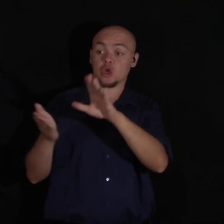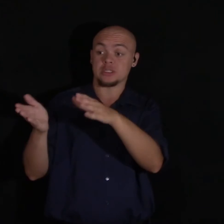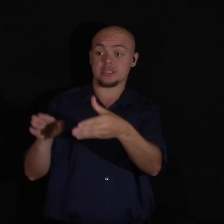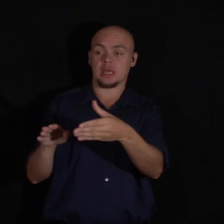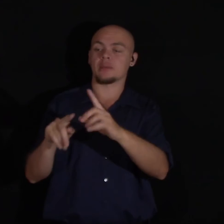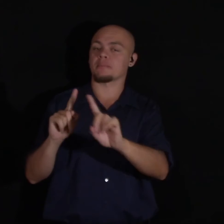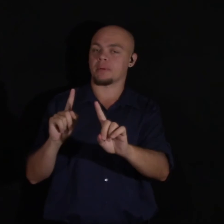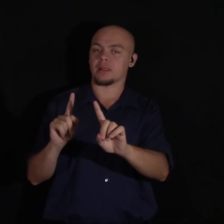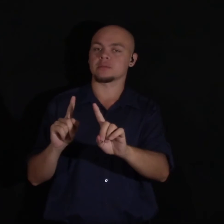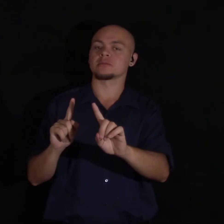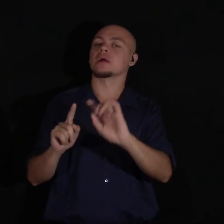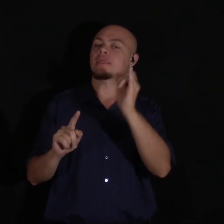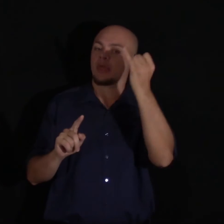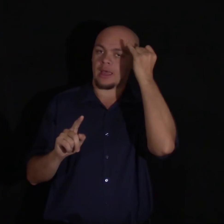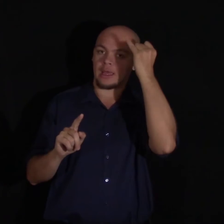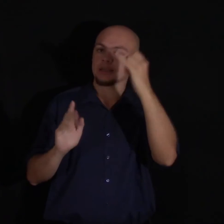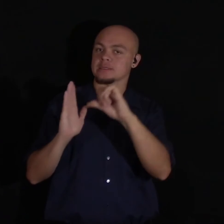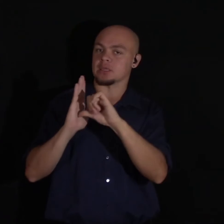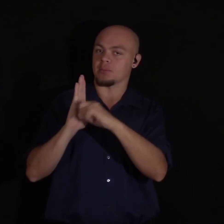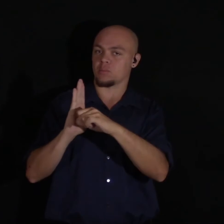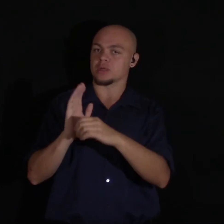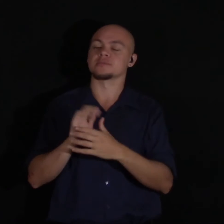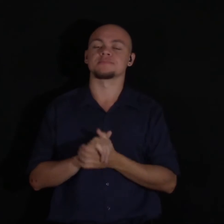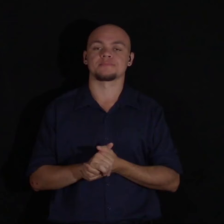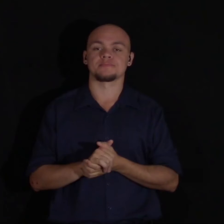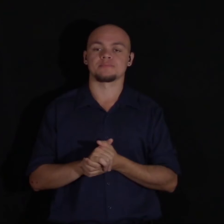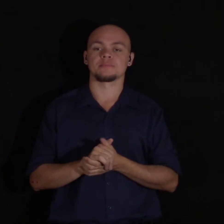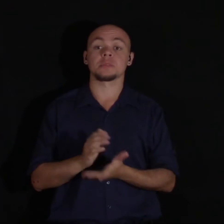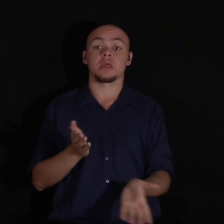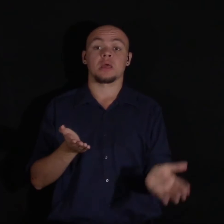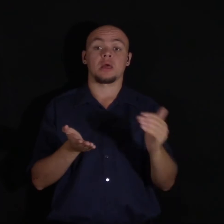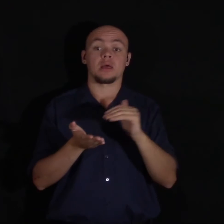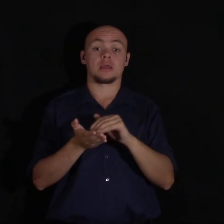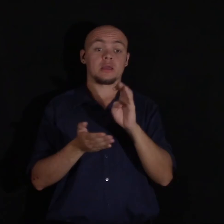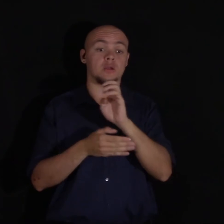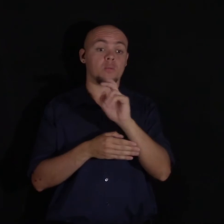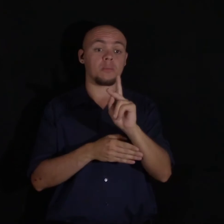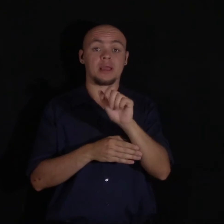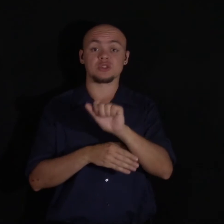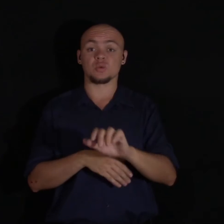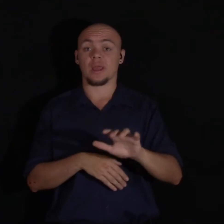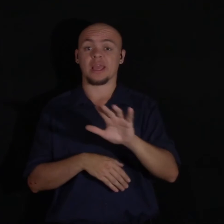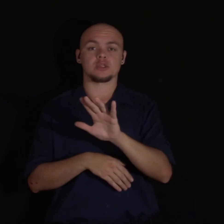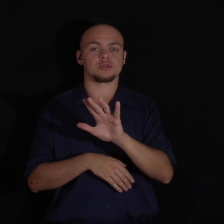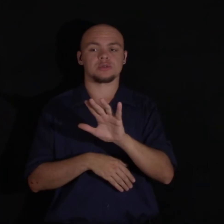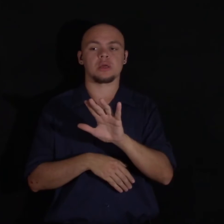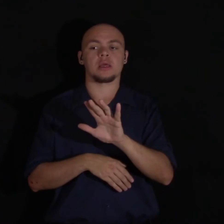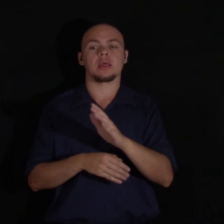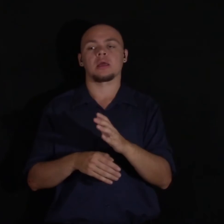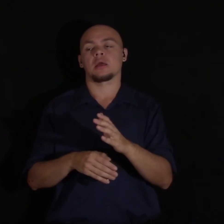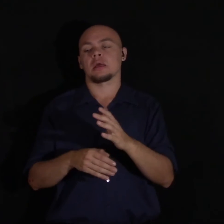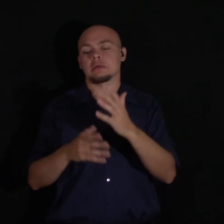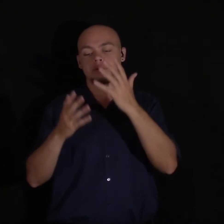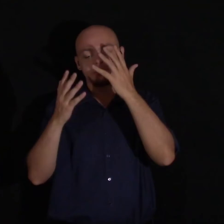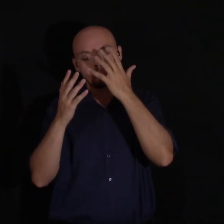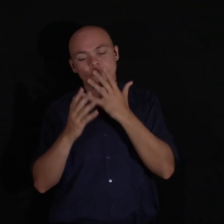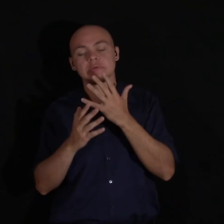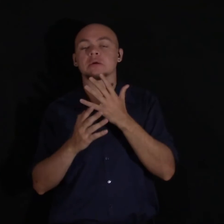Safie, who sickened at the prospect of again returning to Asia, and being immured within the walls of a harem,